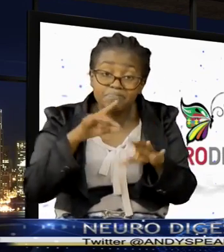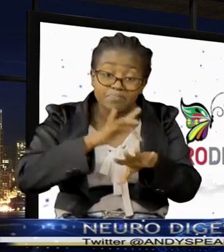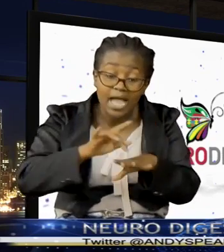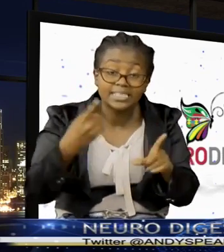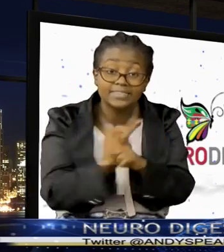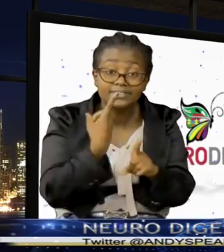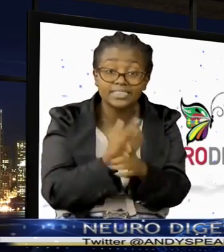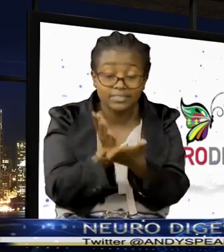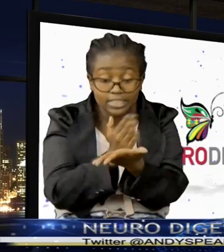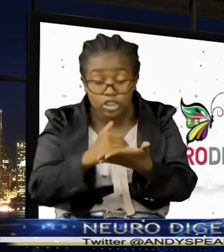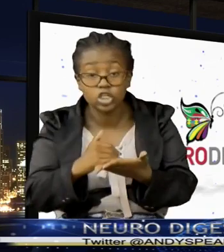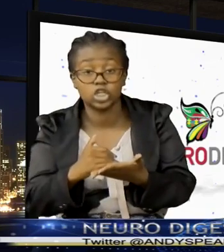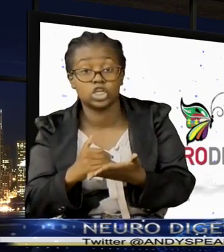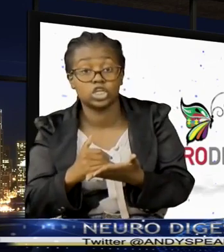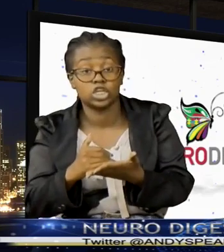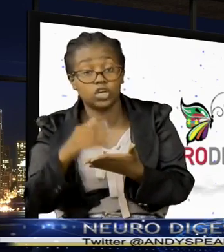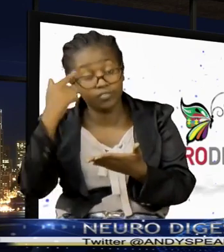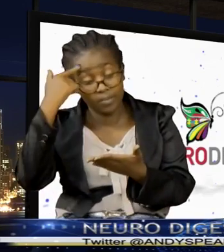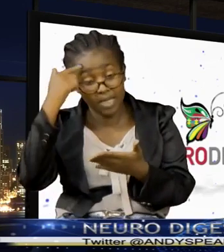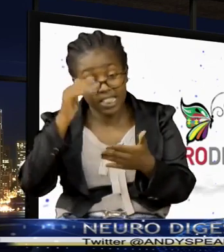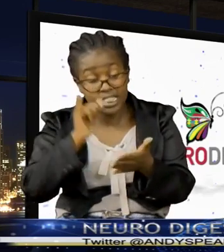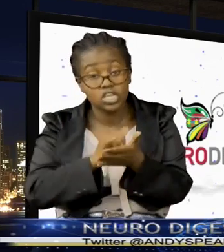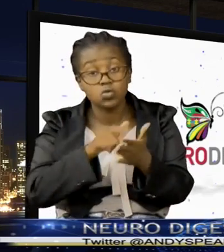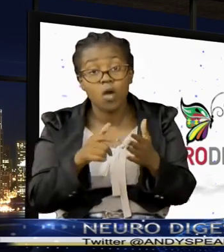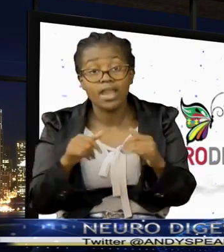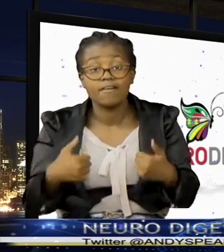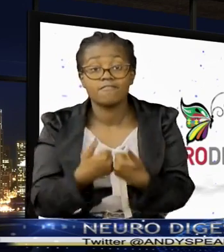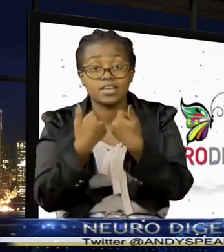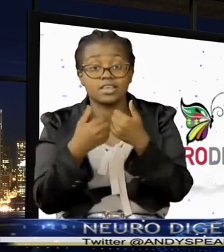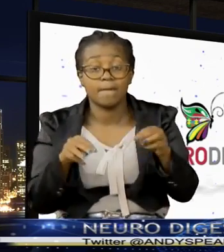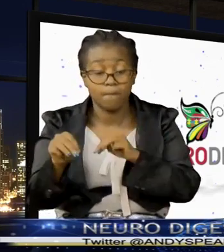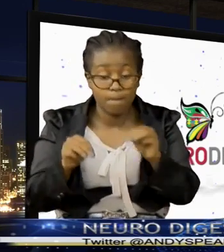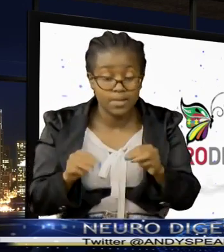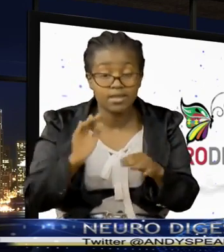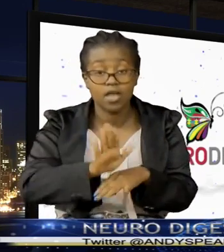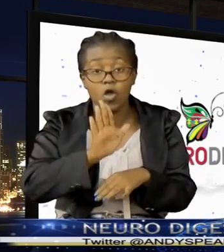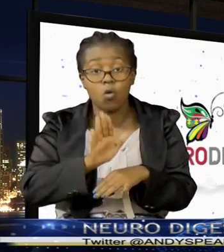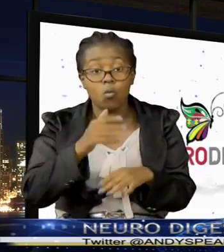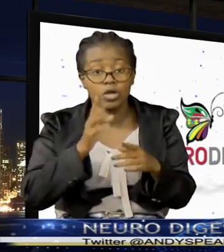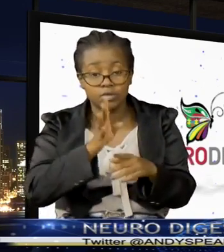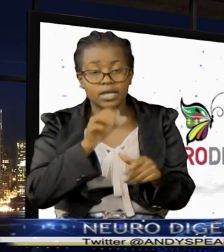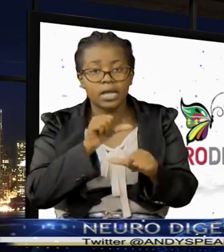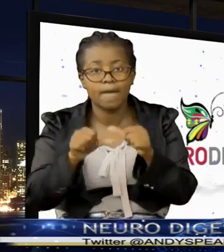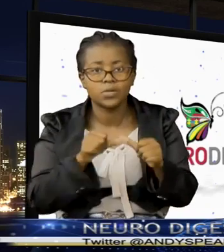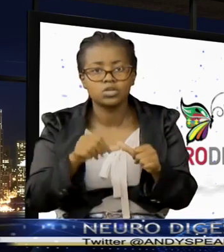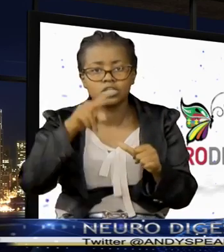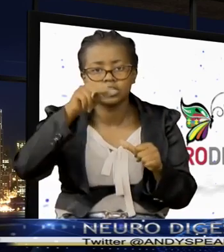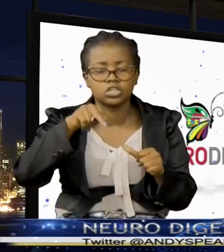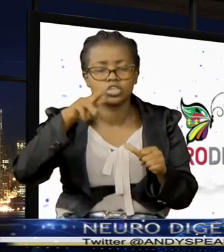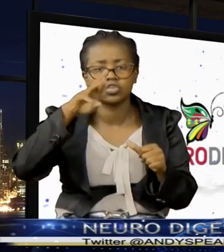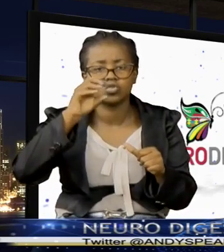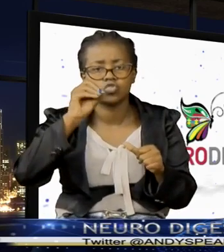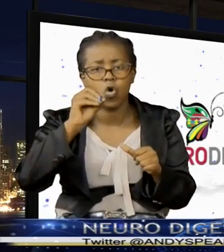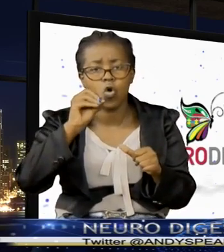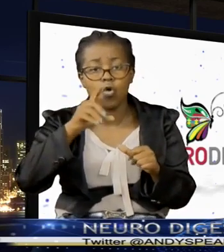the brain, because that is now what affects their movement. Remember when we started, we talked about neurodiversity being about the